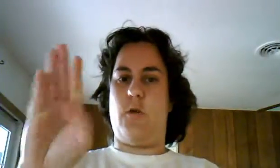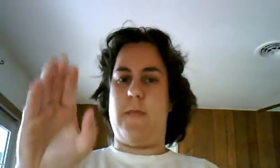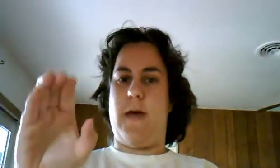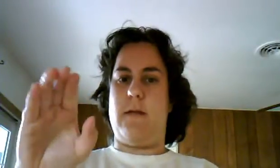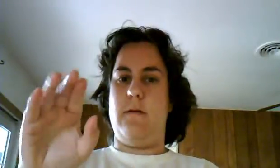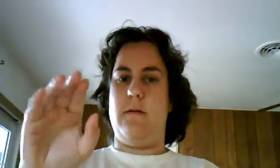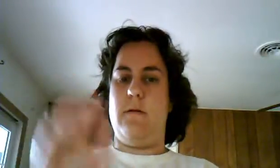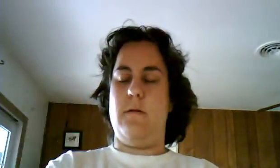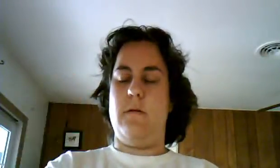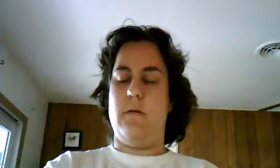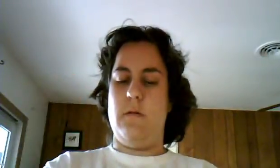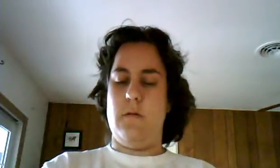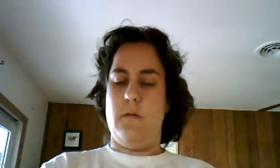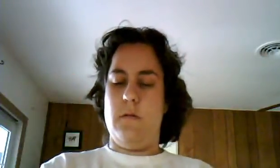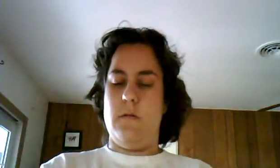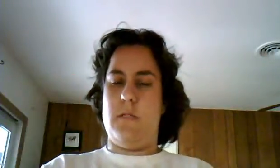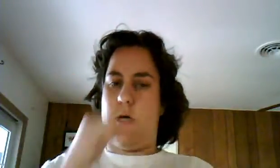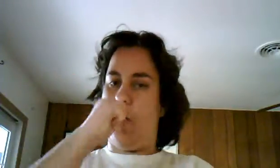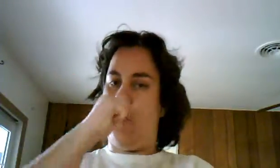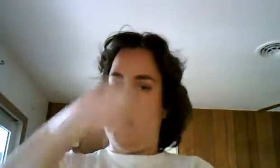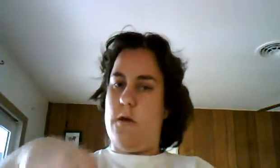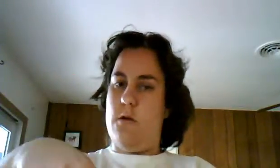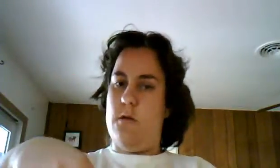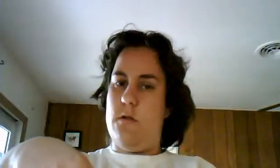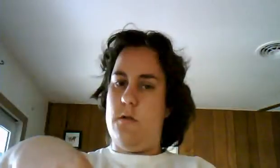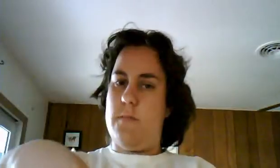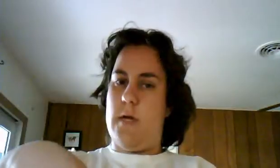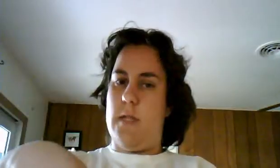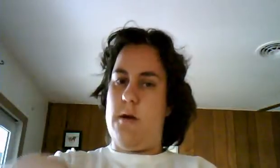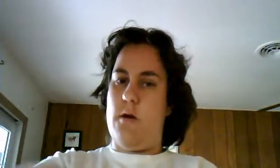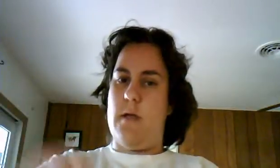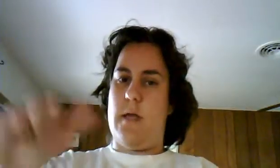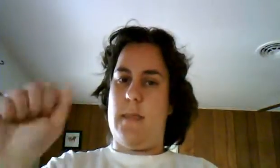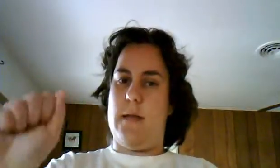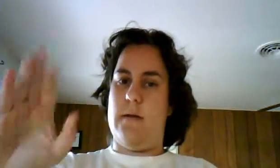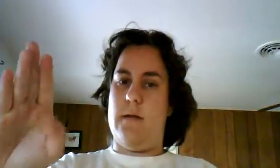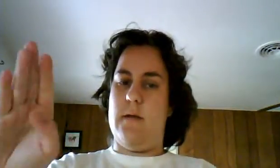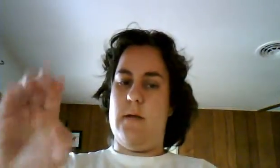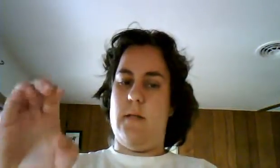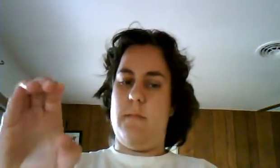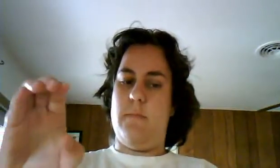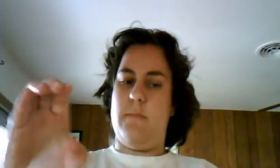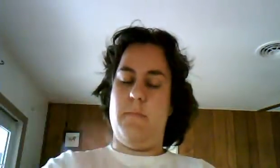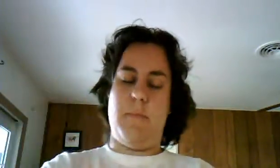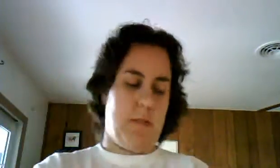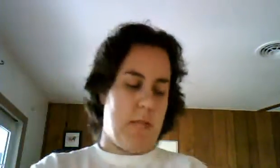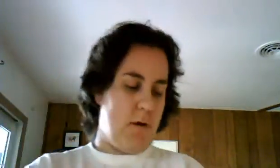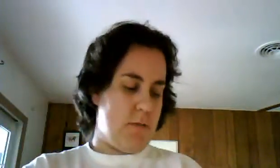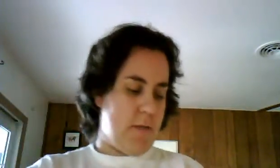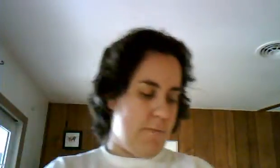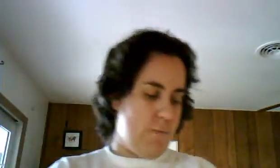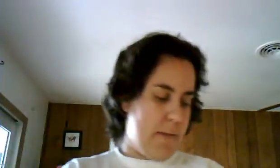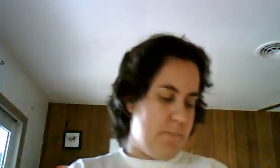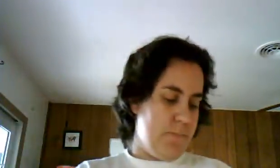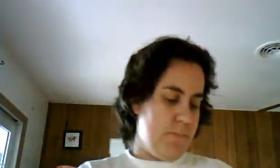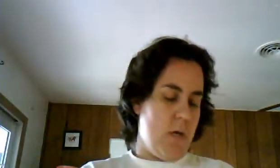that. So, letter, mail letter, and then letters in the alphabet.